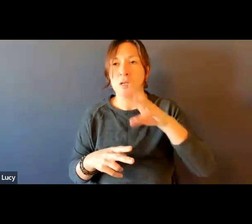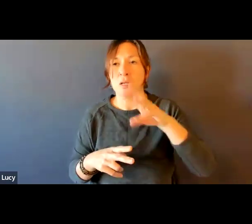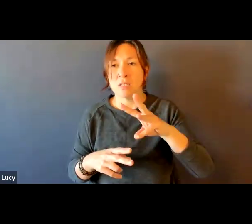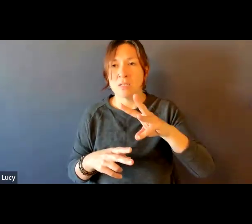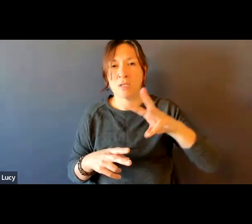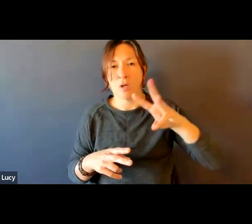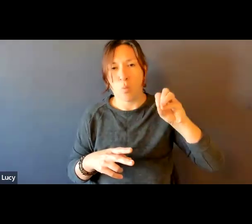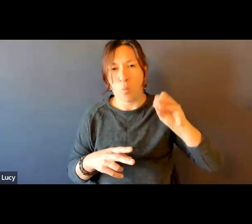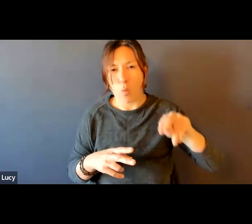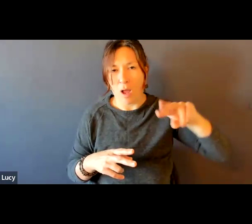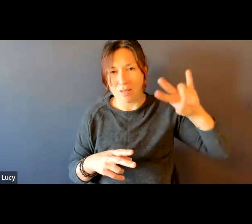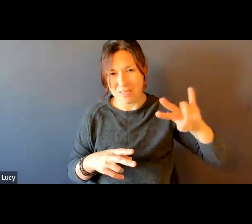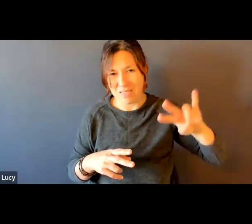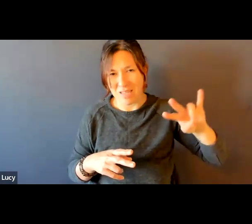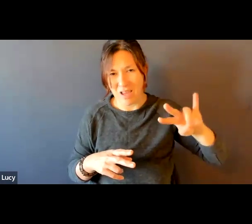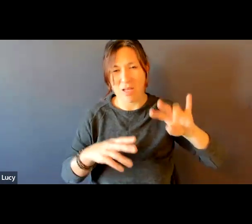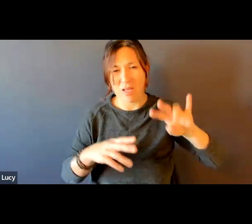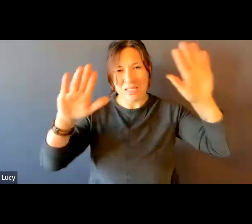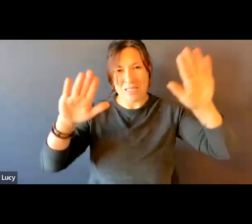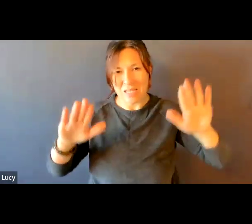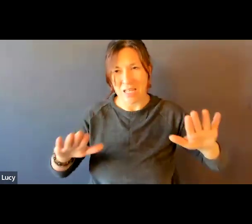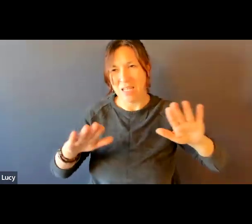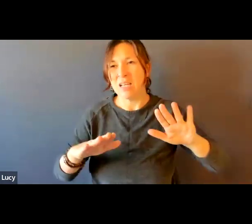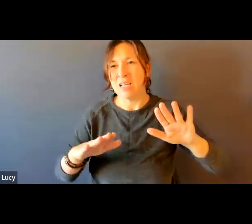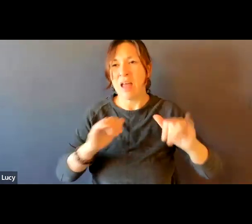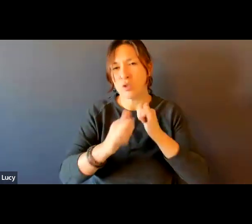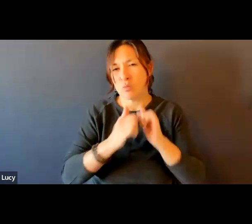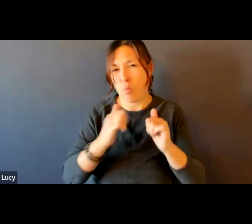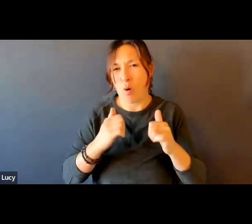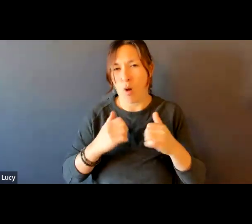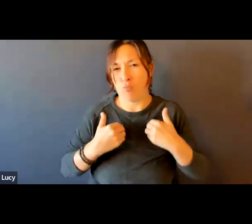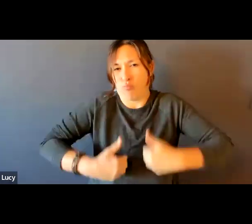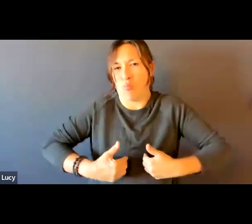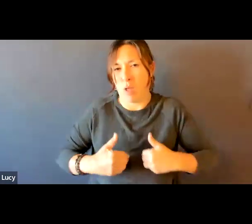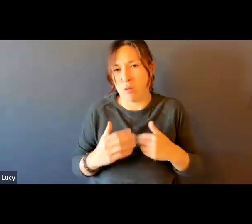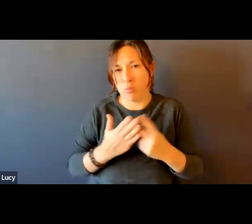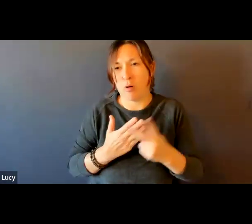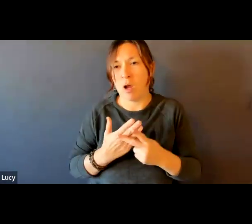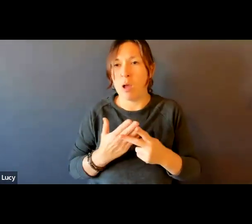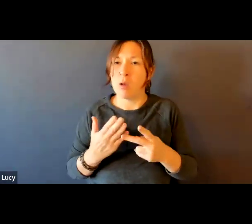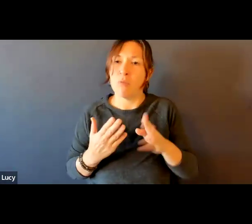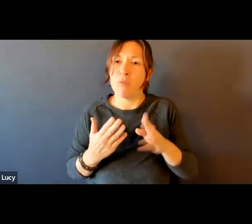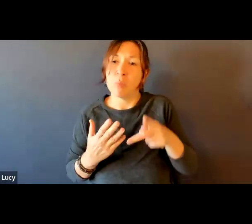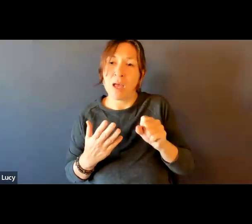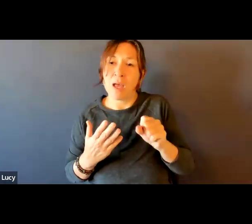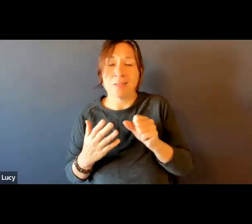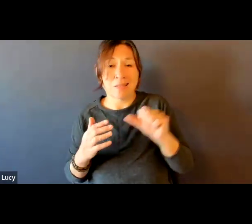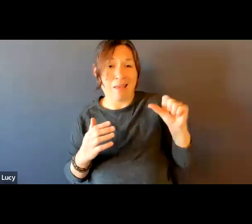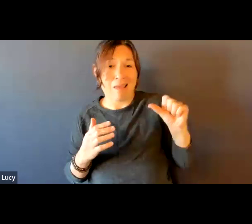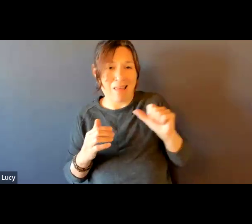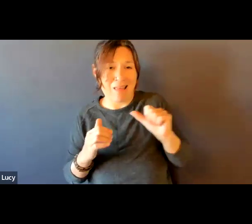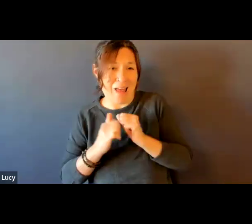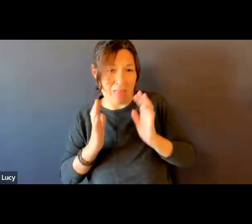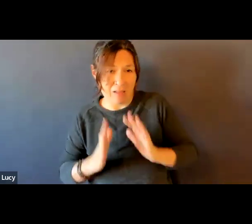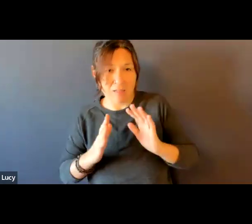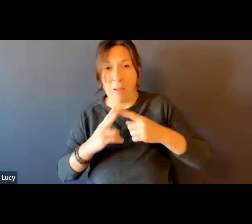an innovative sports wellness program tailored for BPS athletes and beginners, designed to both introduce